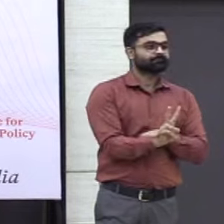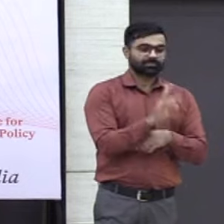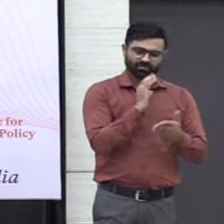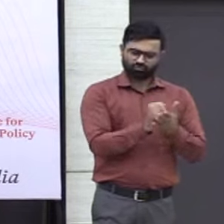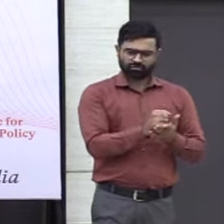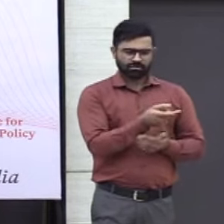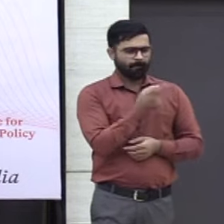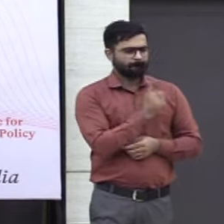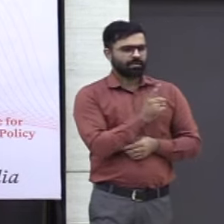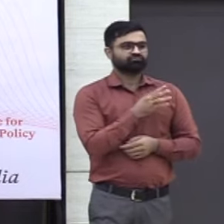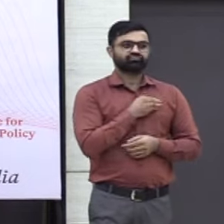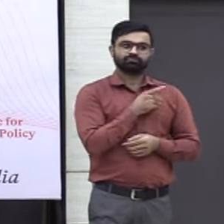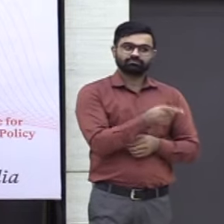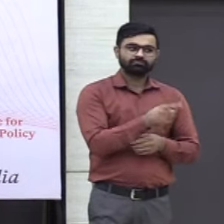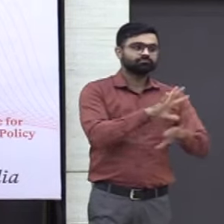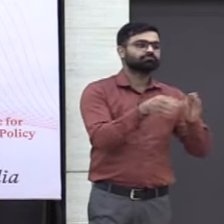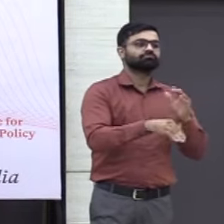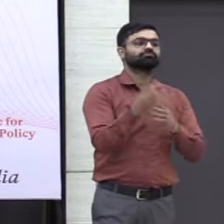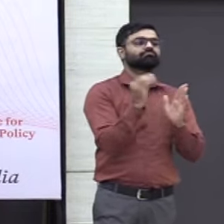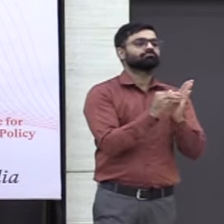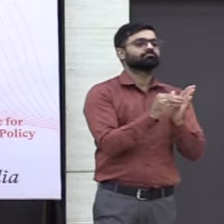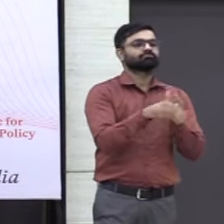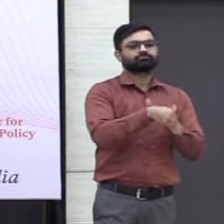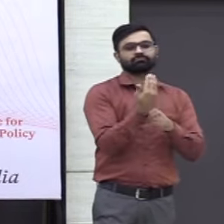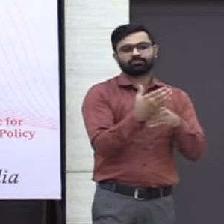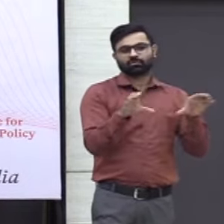commit theft, it is organized crime.